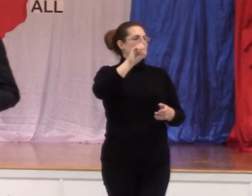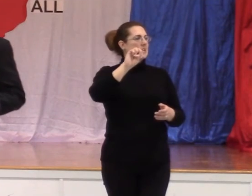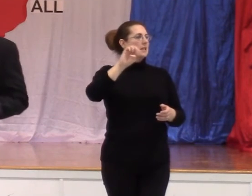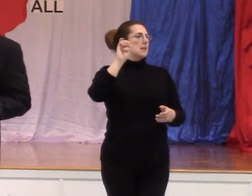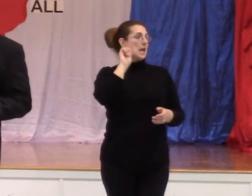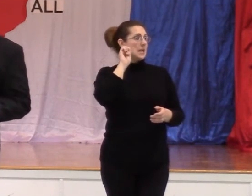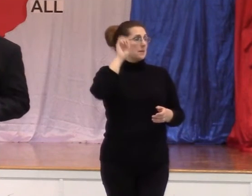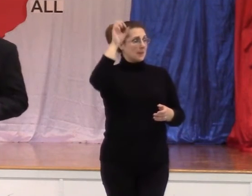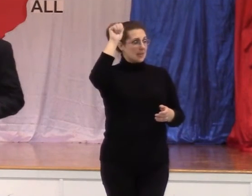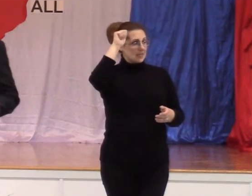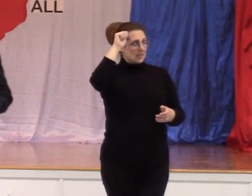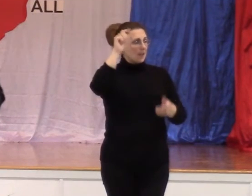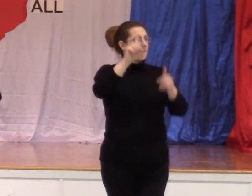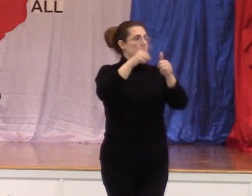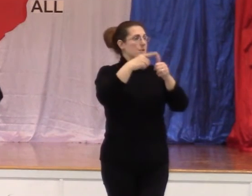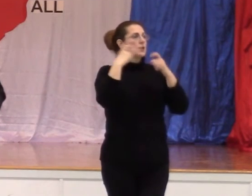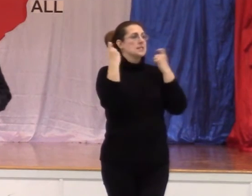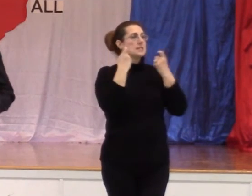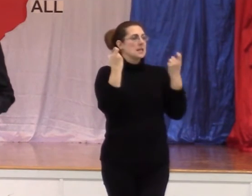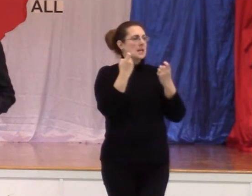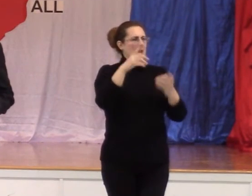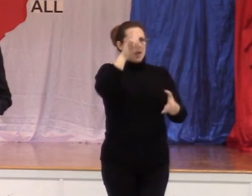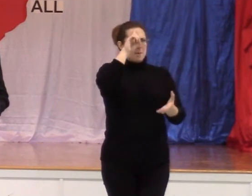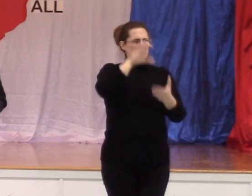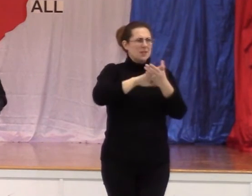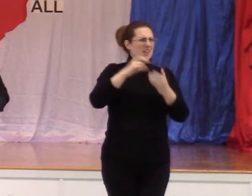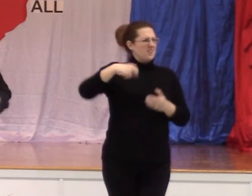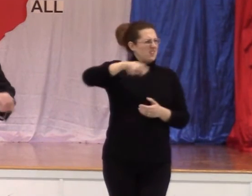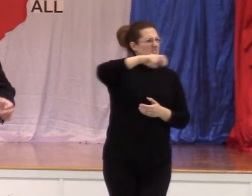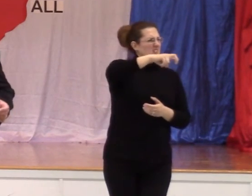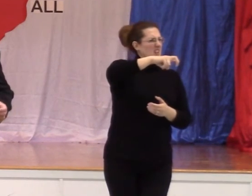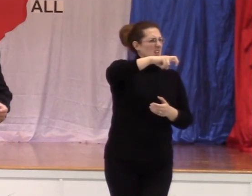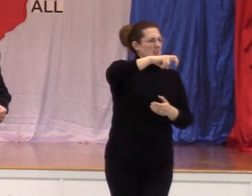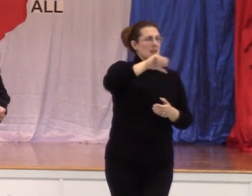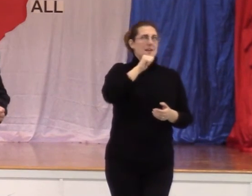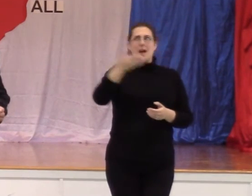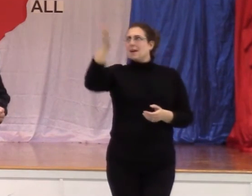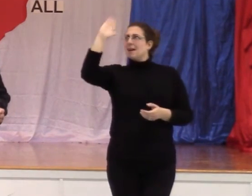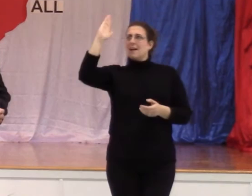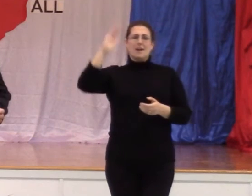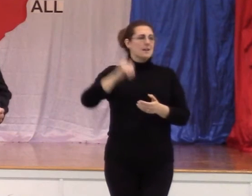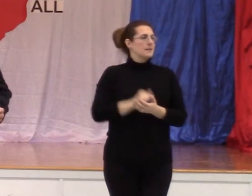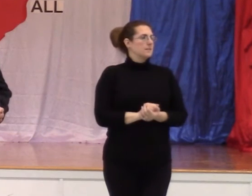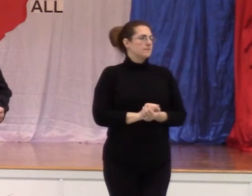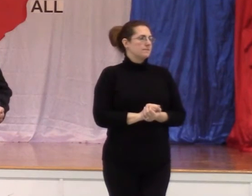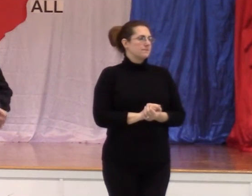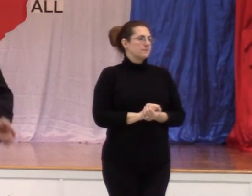and Adam in believing the word of the serpent over the word of God.